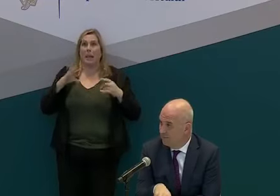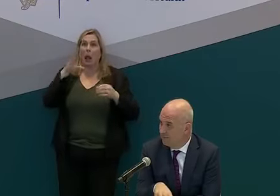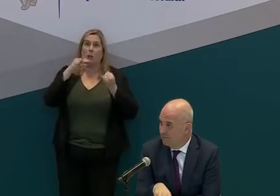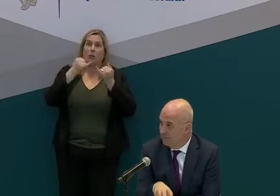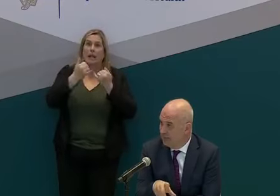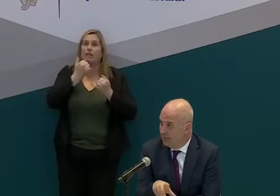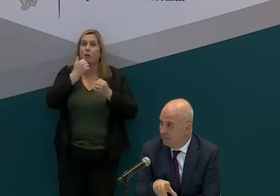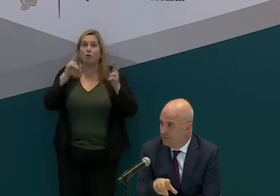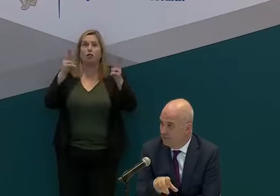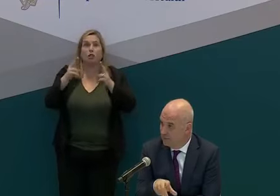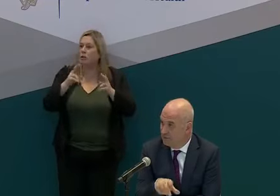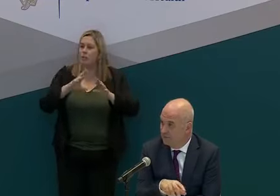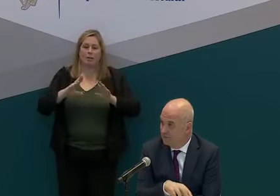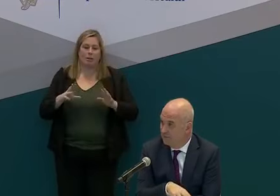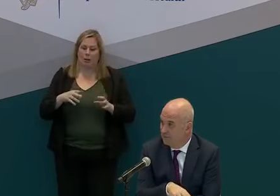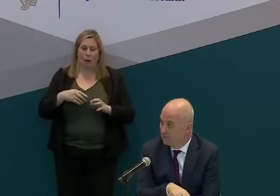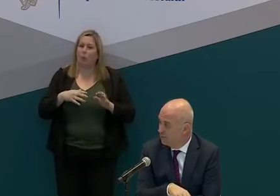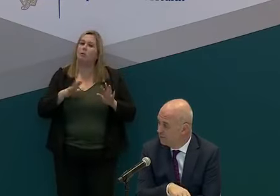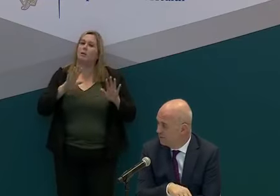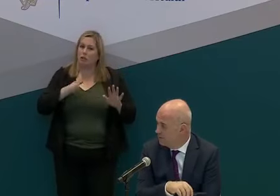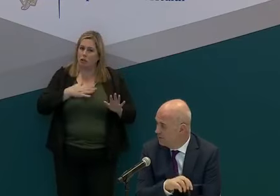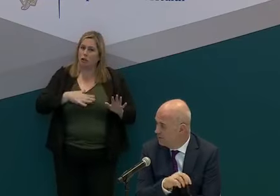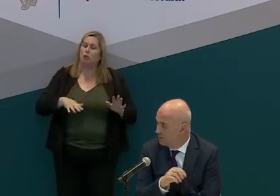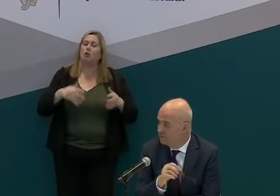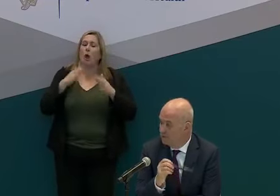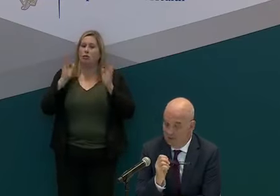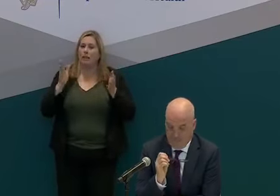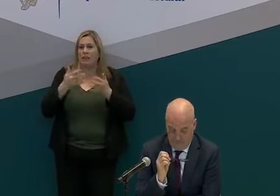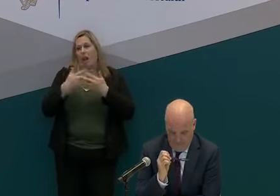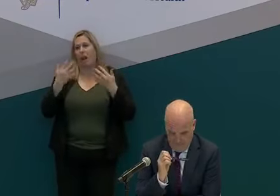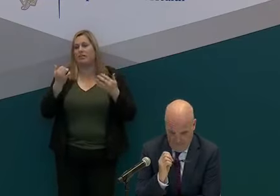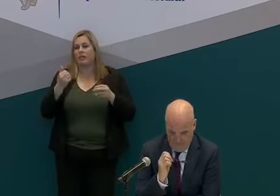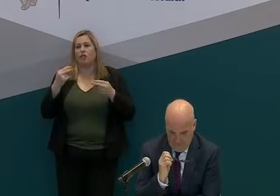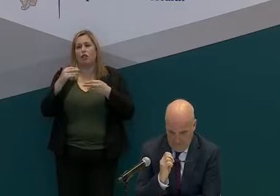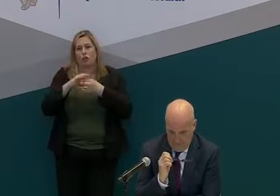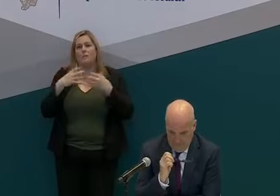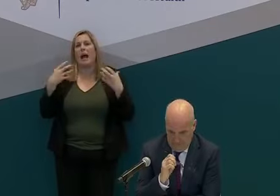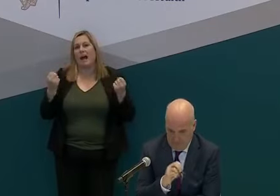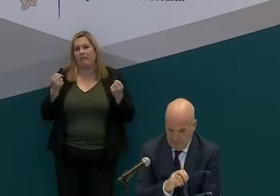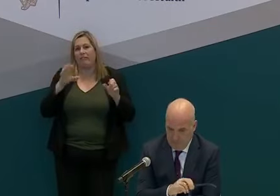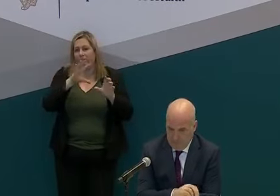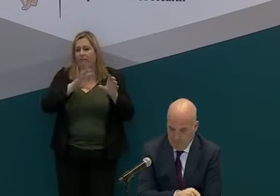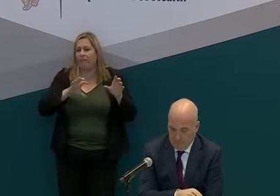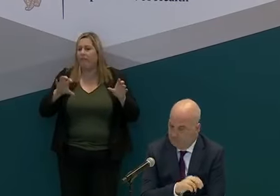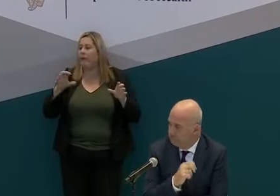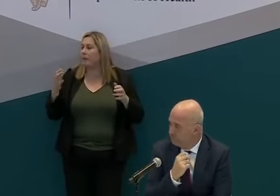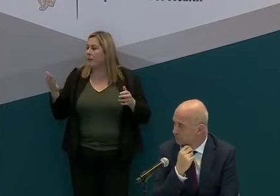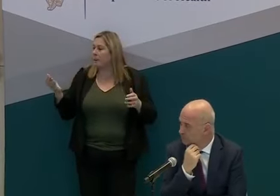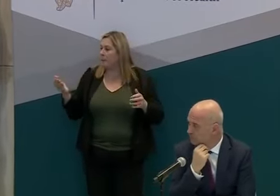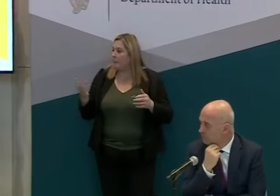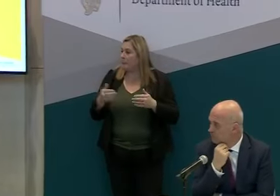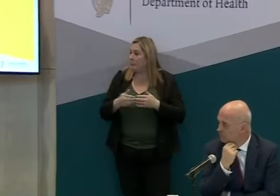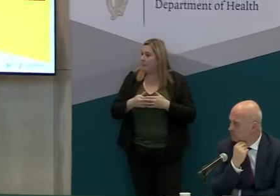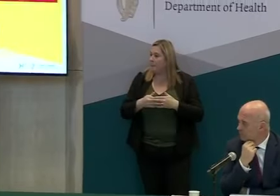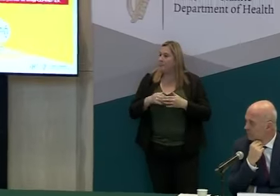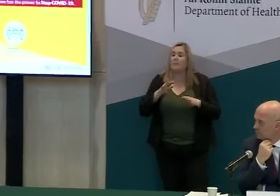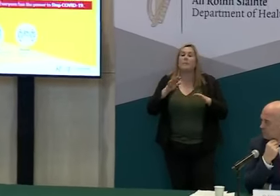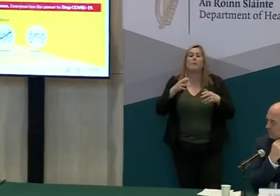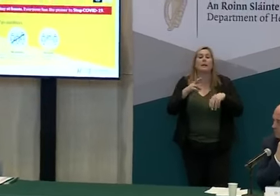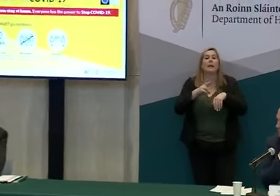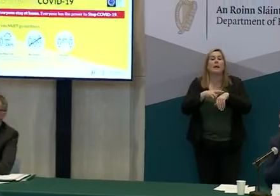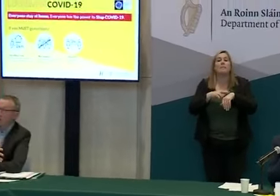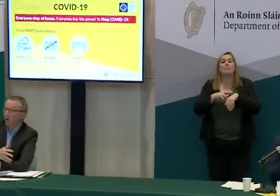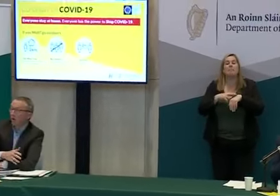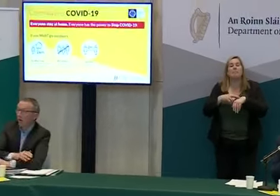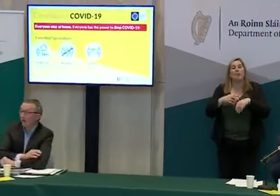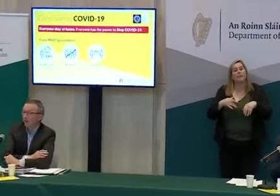from the position that we've been reporting in relation to nursing homes. Colin? Just to add to that, it might indicate a greater sense of awareness, as I mentioned